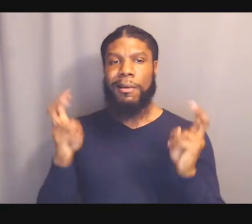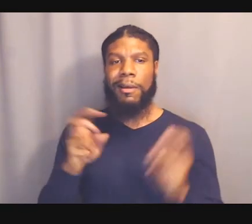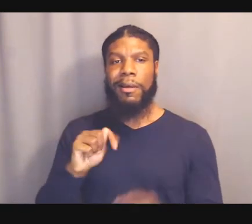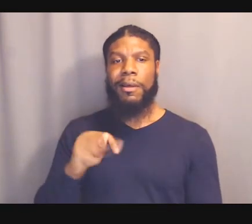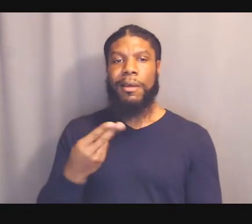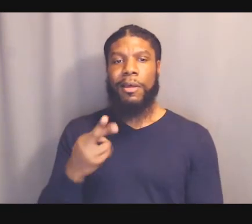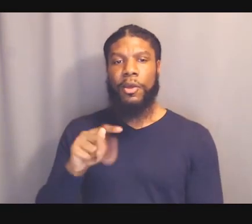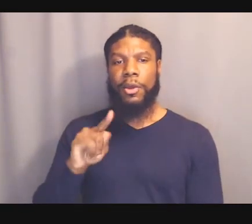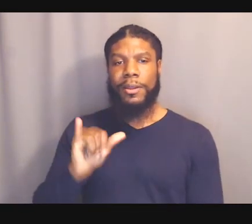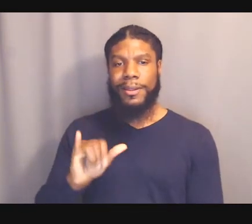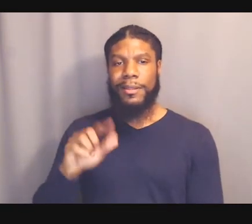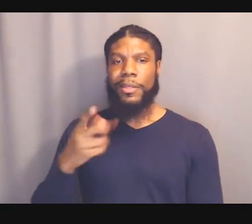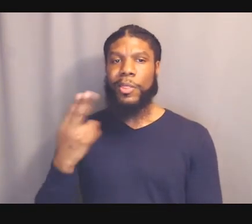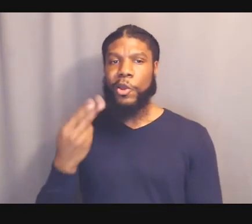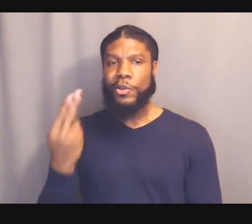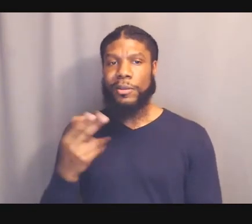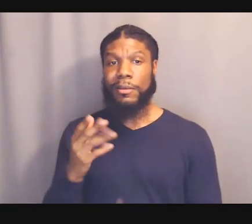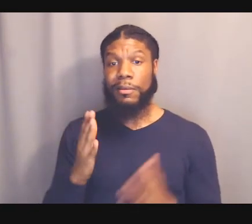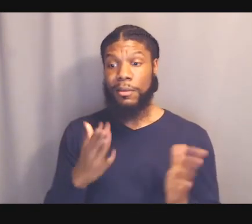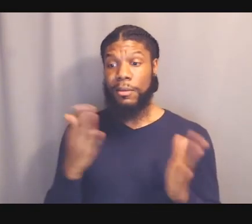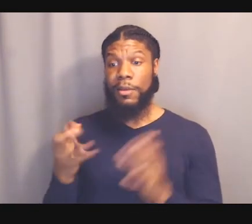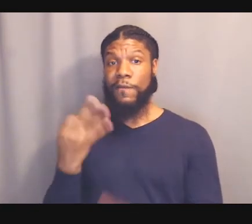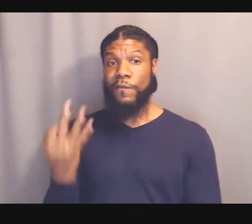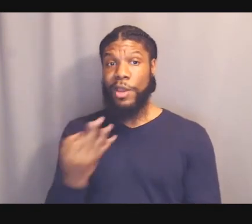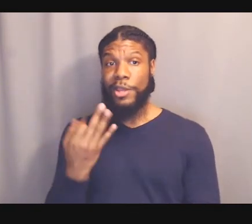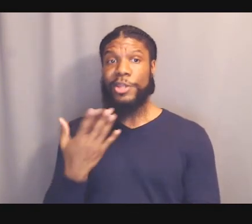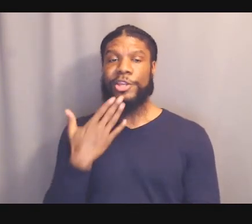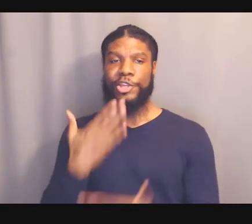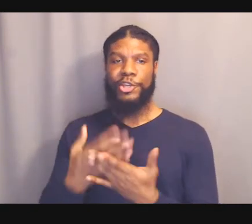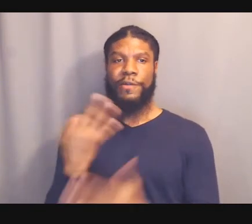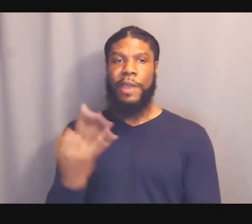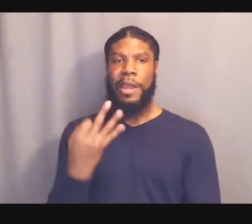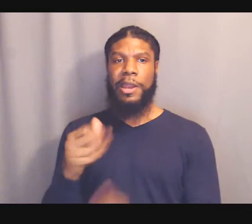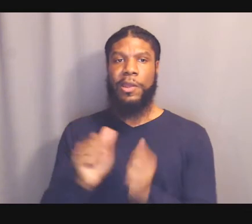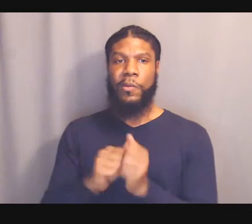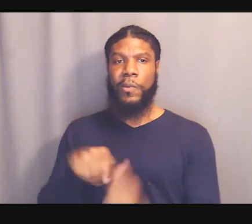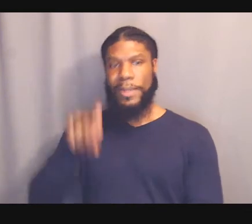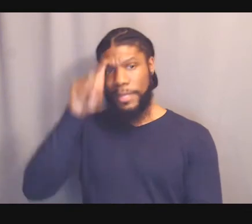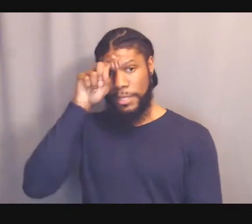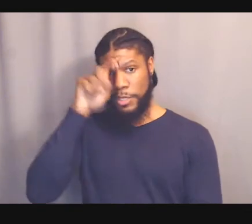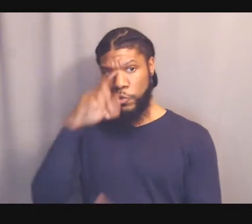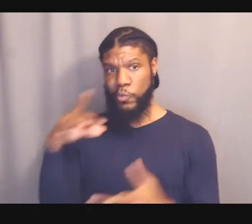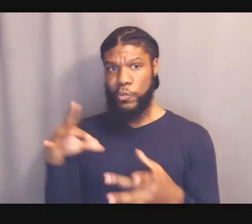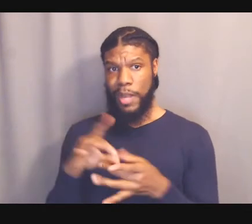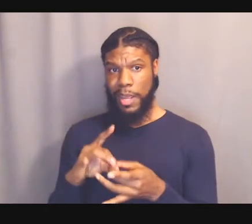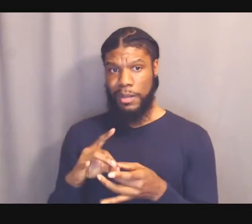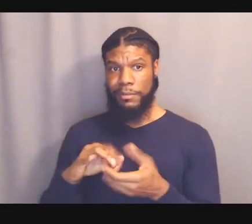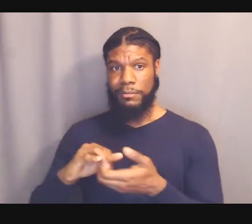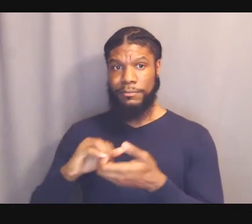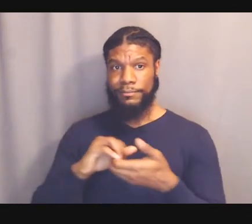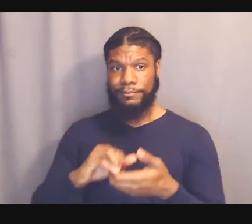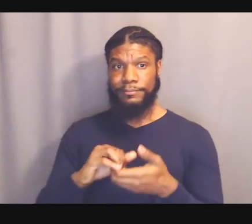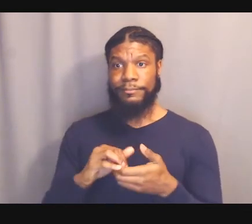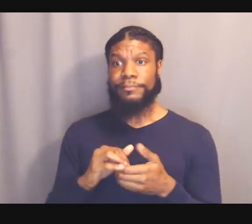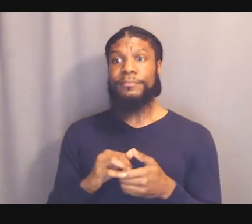Then Good Friday service with Eagles United. Then Palm